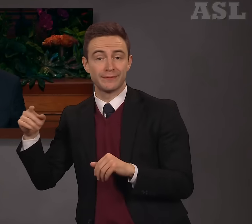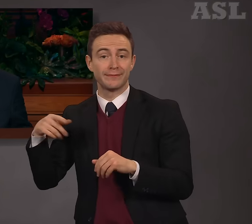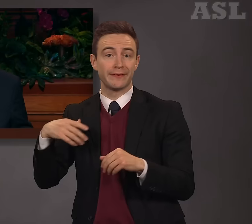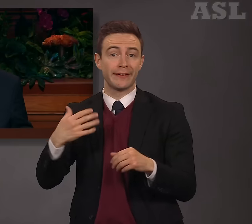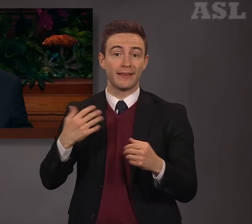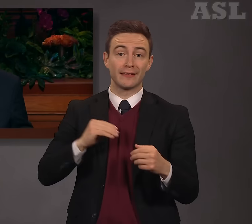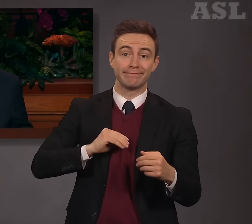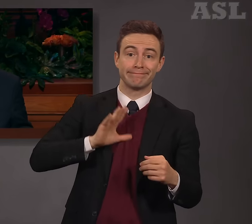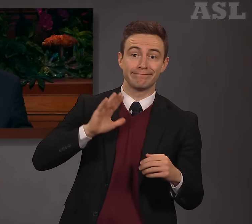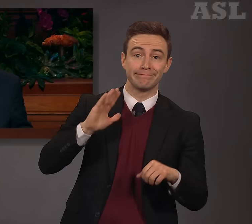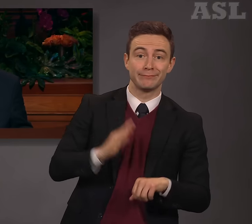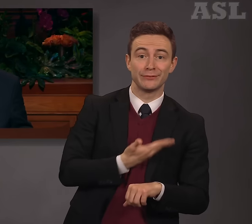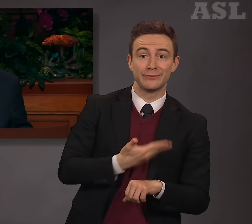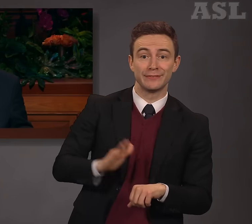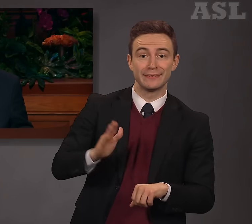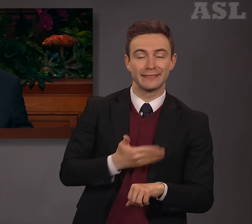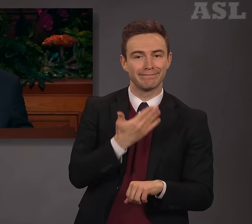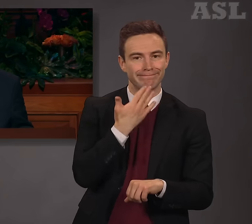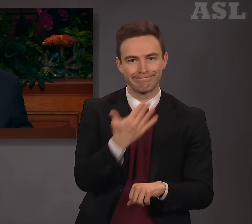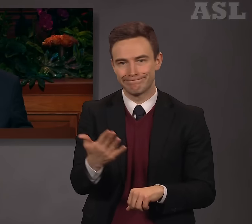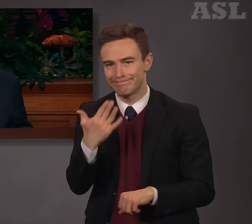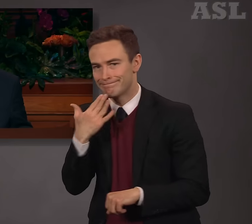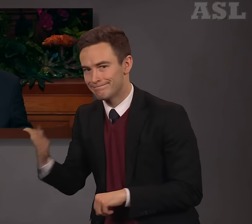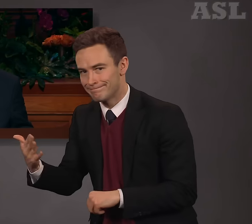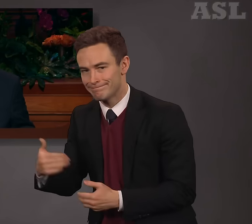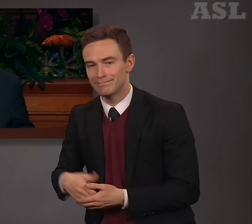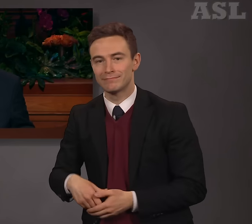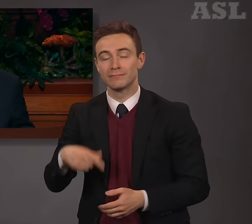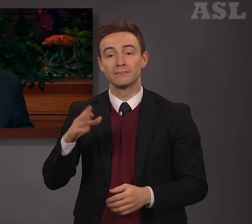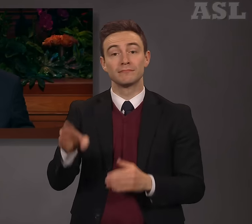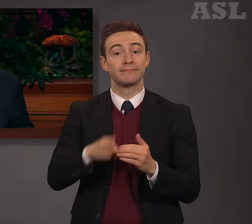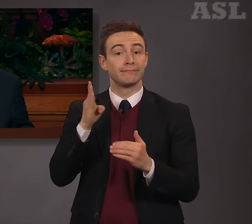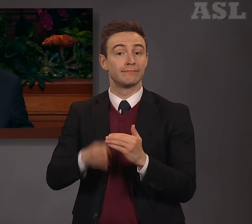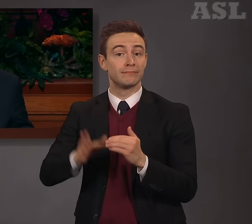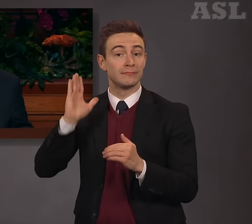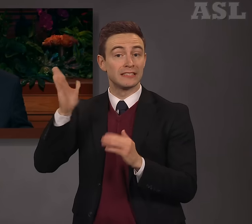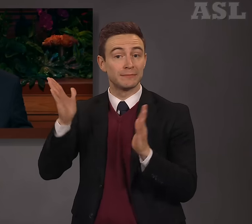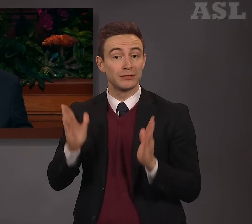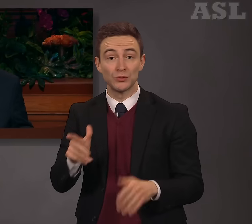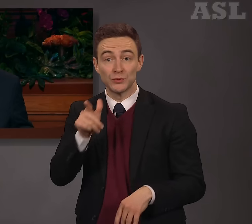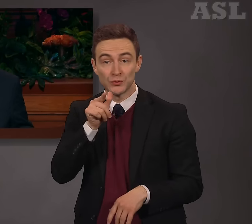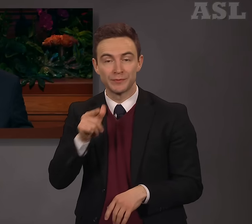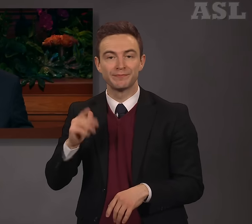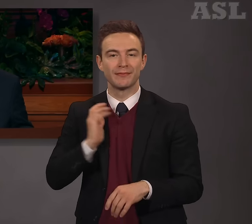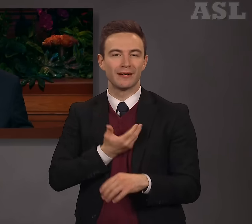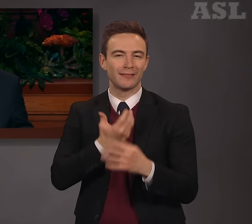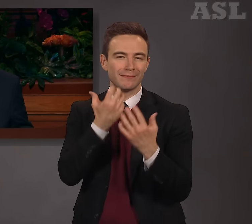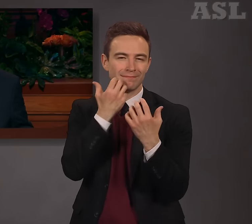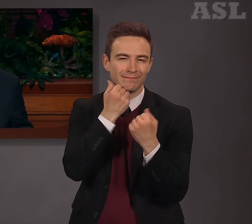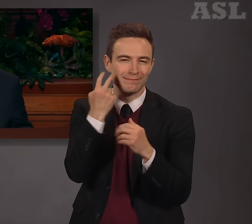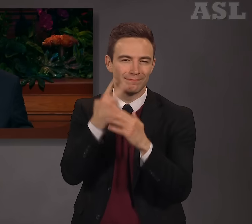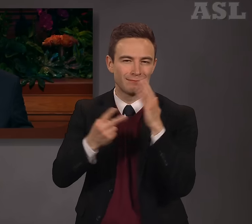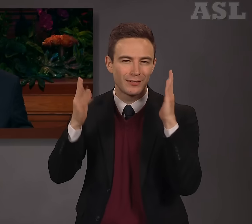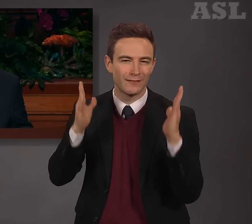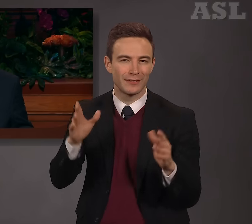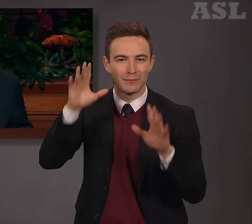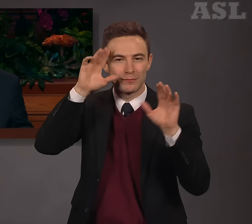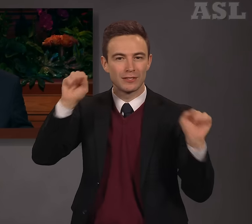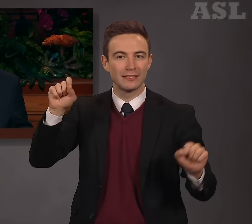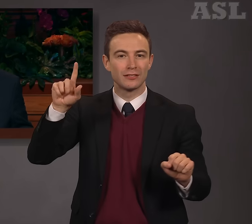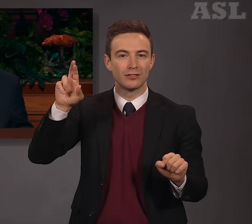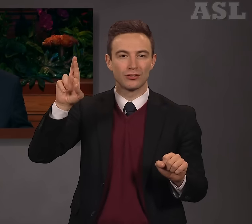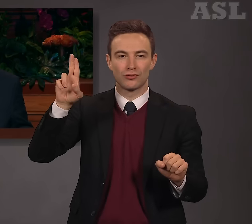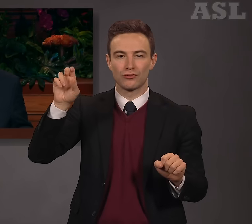music. The concluding speaker for this session will be our beloved prophet, President Russell M.